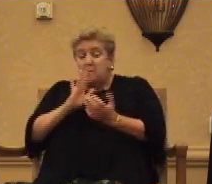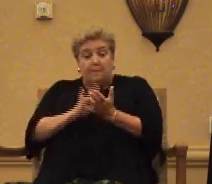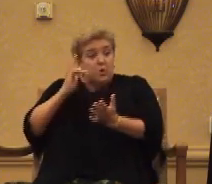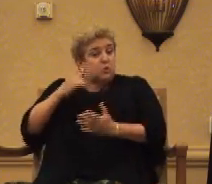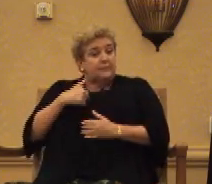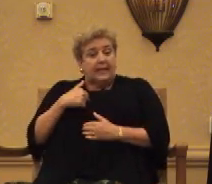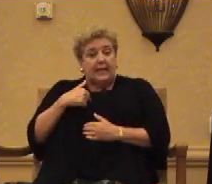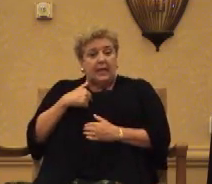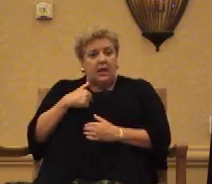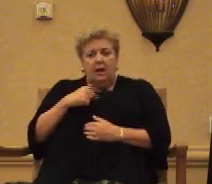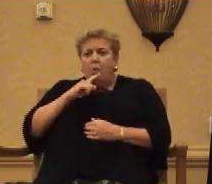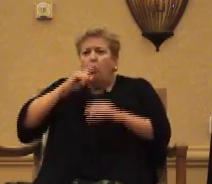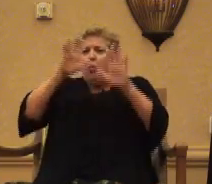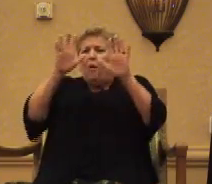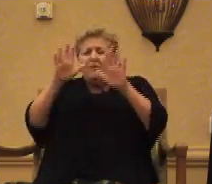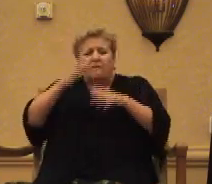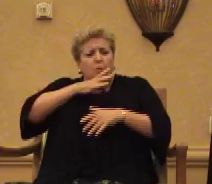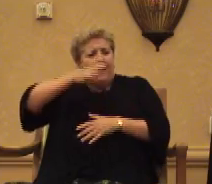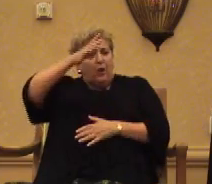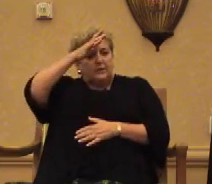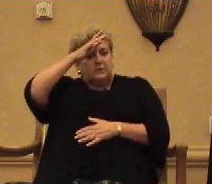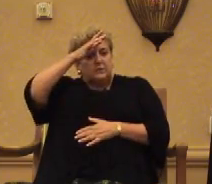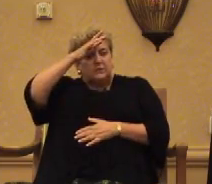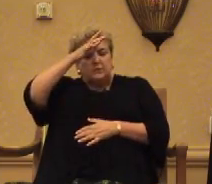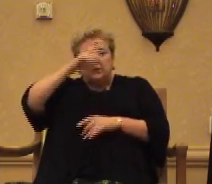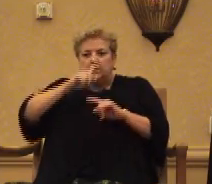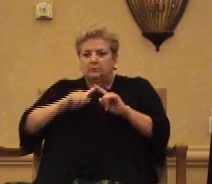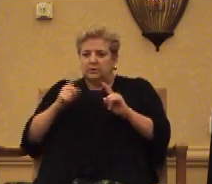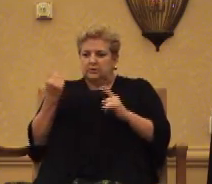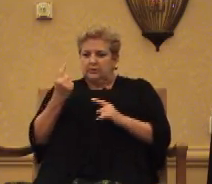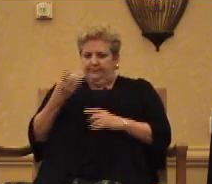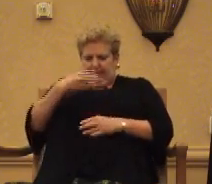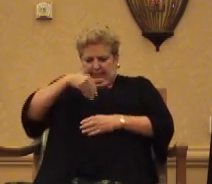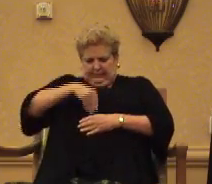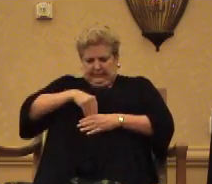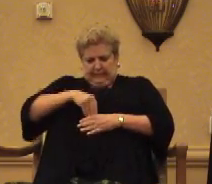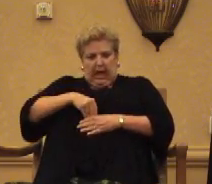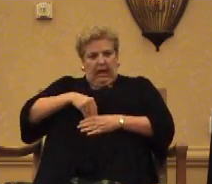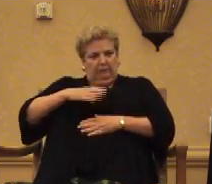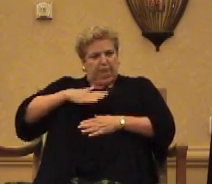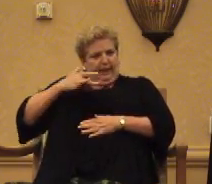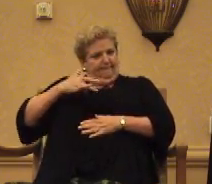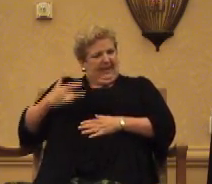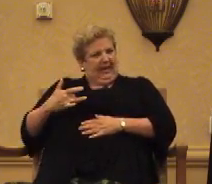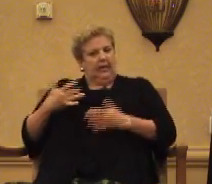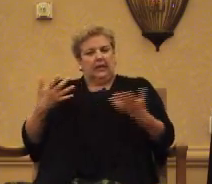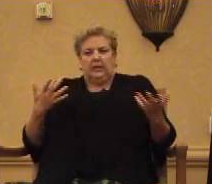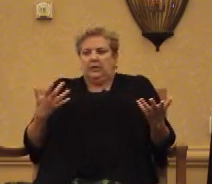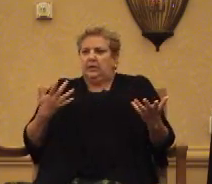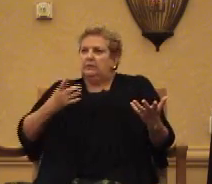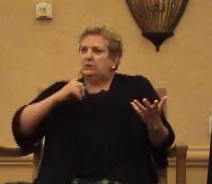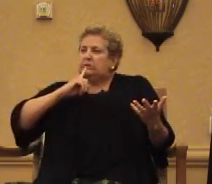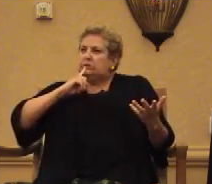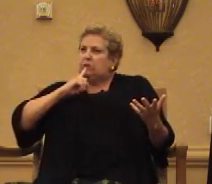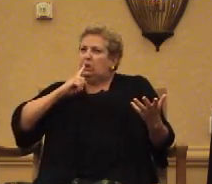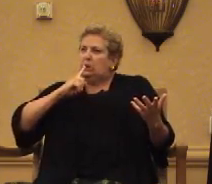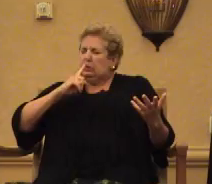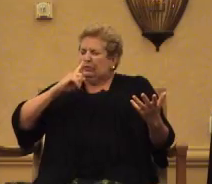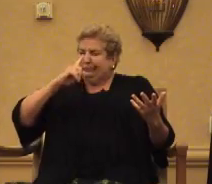just wonderful parents, but there was something about me that just was so internally focused,